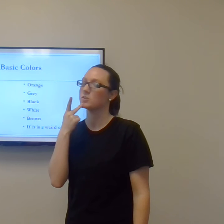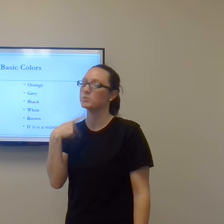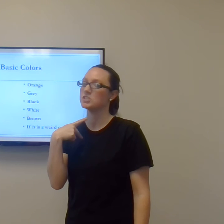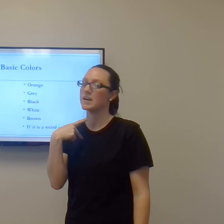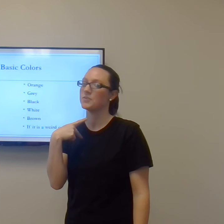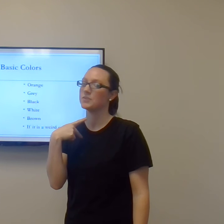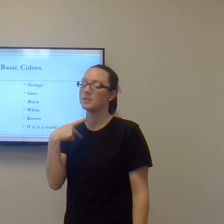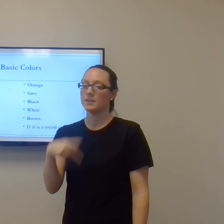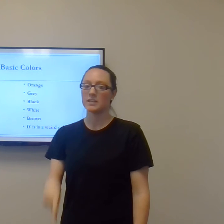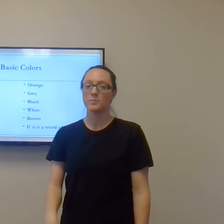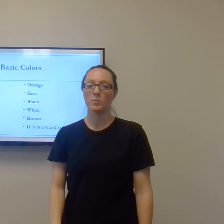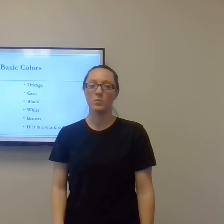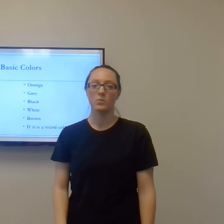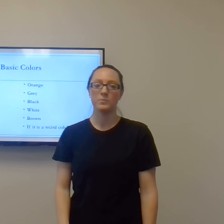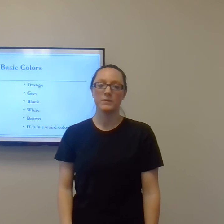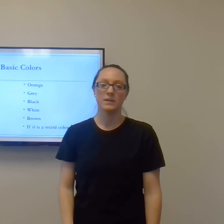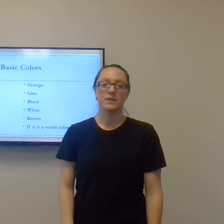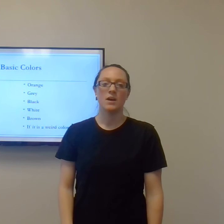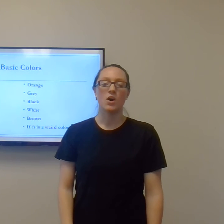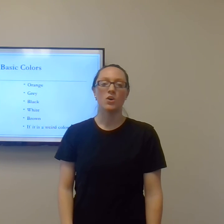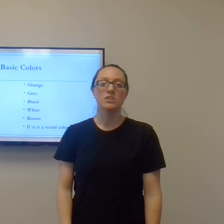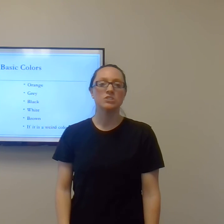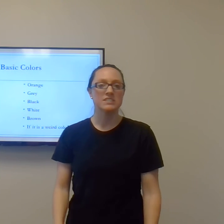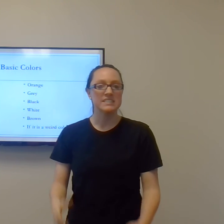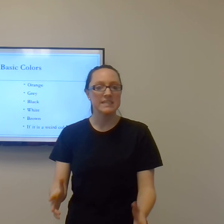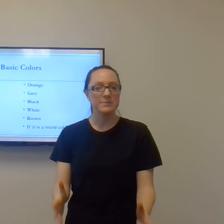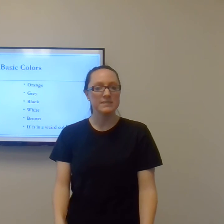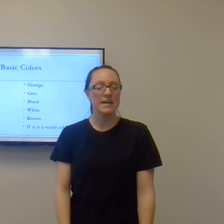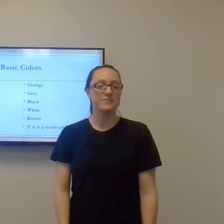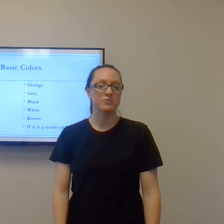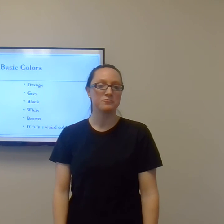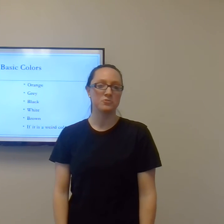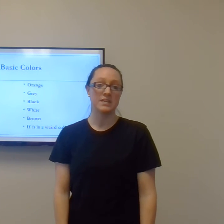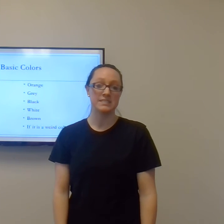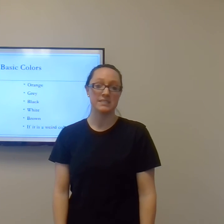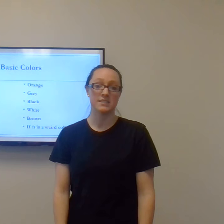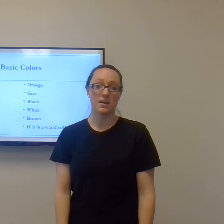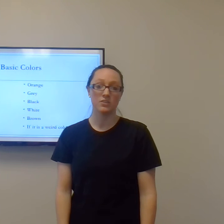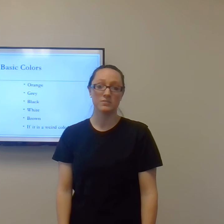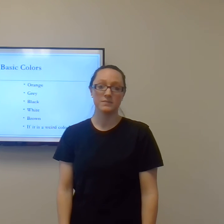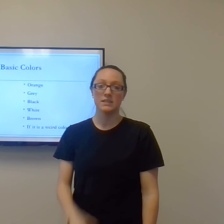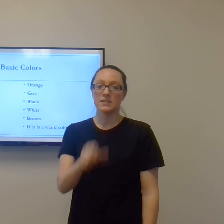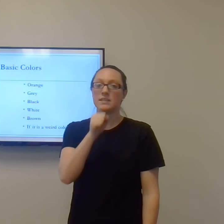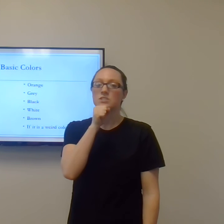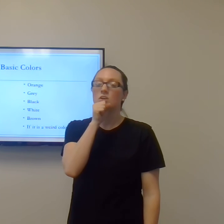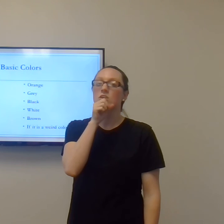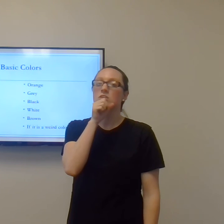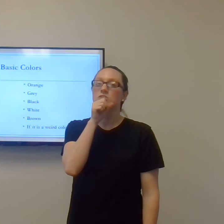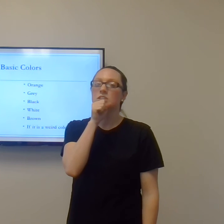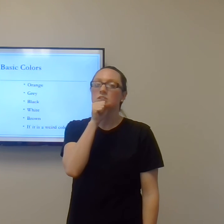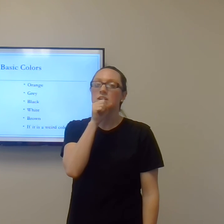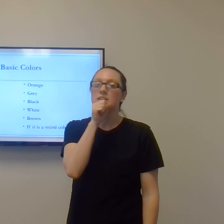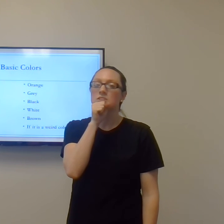to push down. That's purple. Orange is the same sign for the fruit as it is the color. It's orange, and you kind of